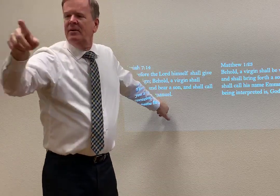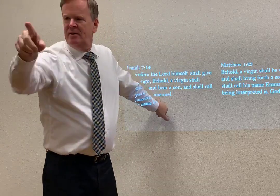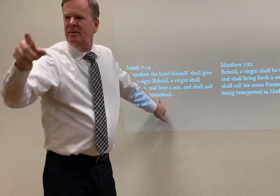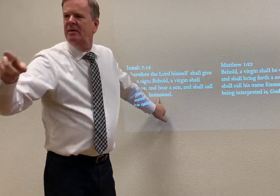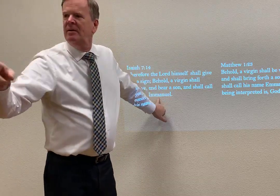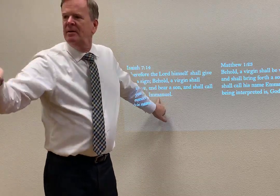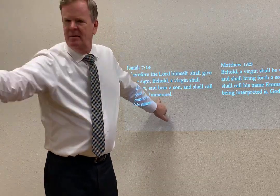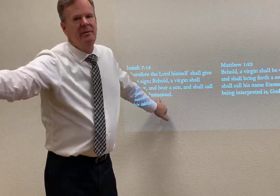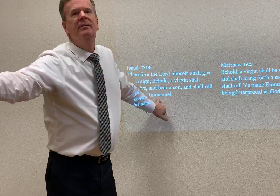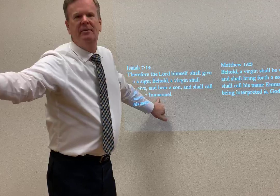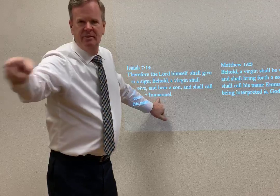Yeah, okay.